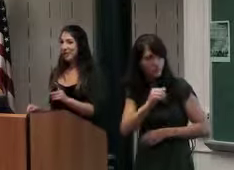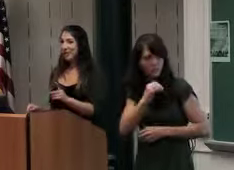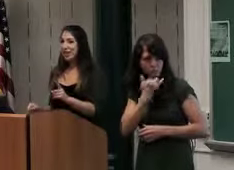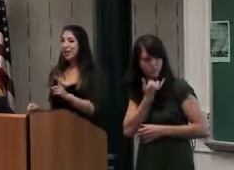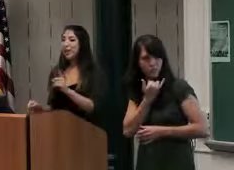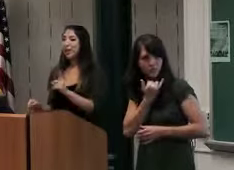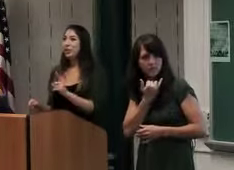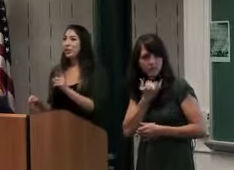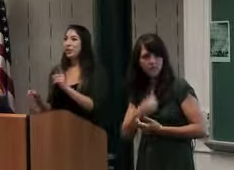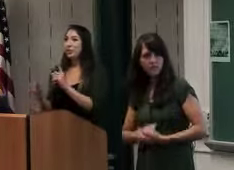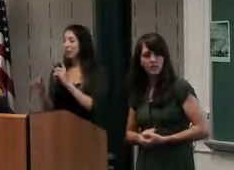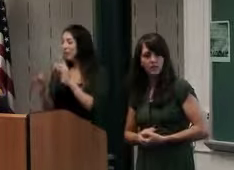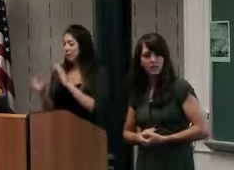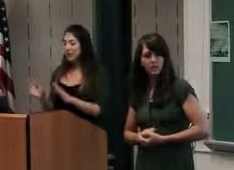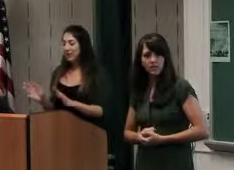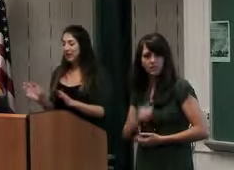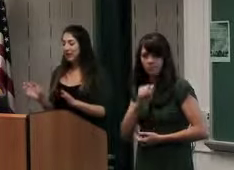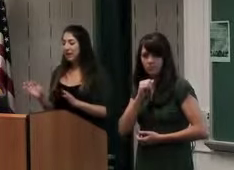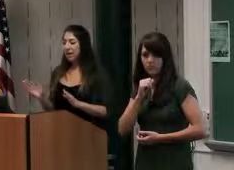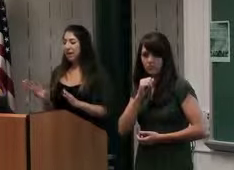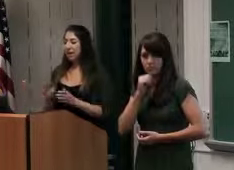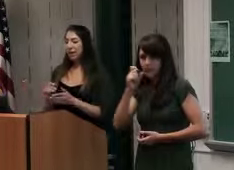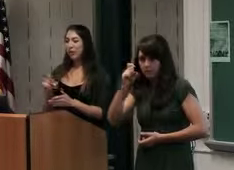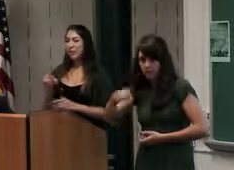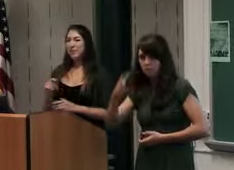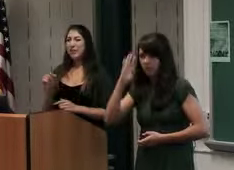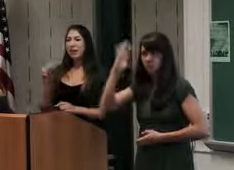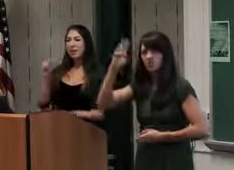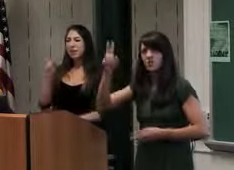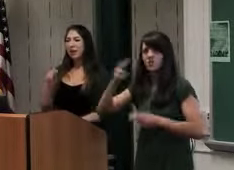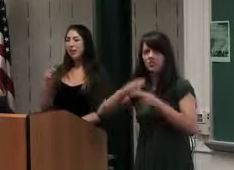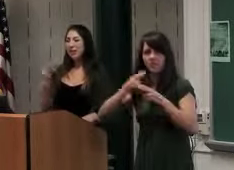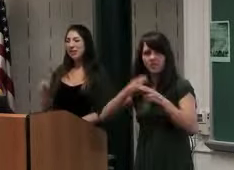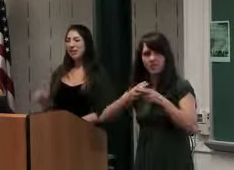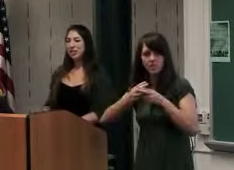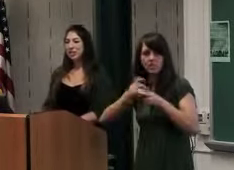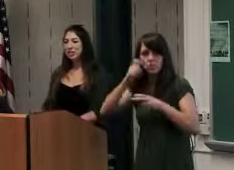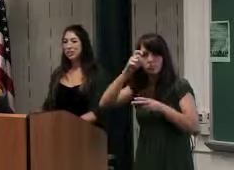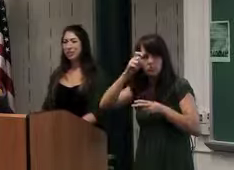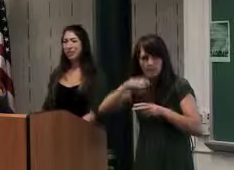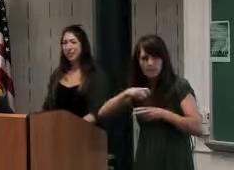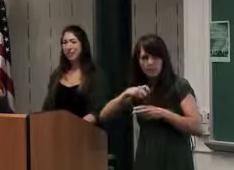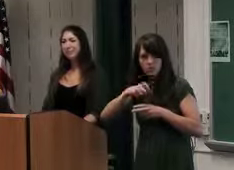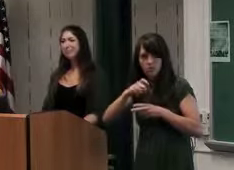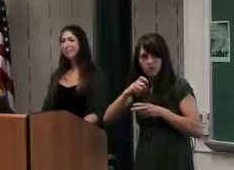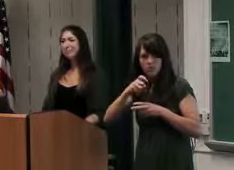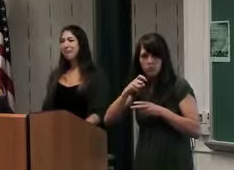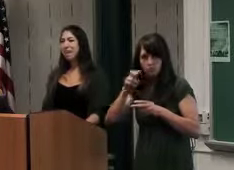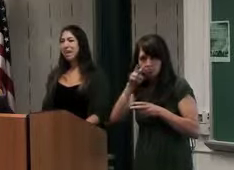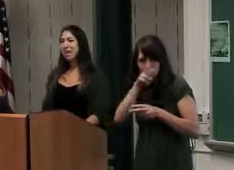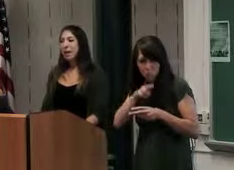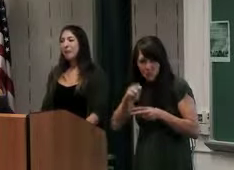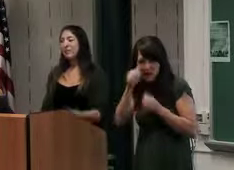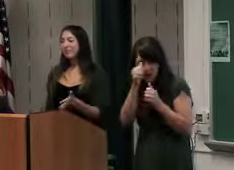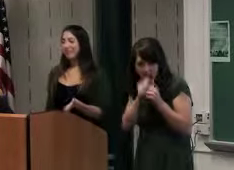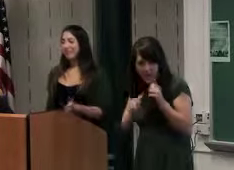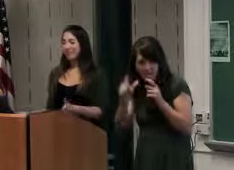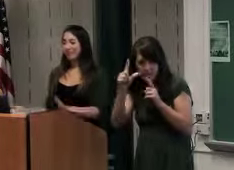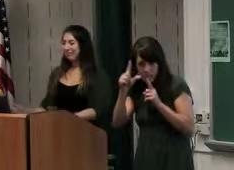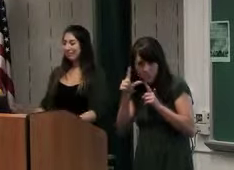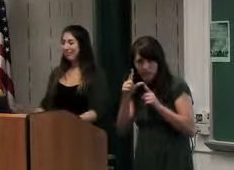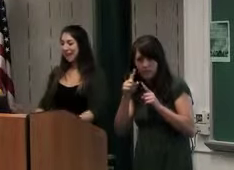that. You don't come up with some name, and you have to spell each individual letter.